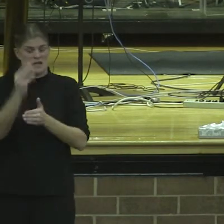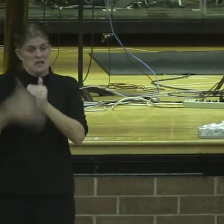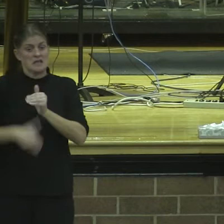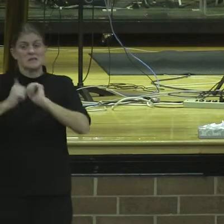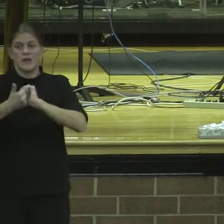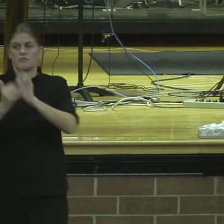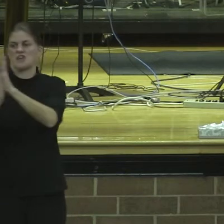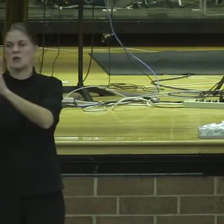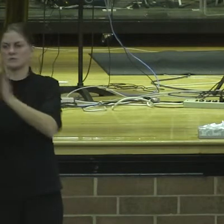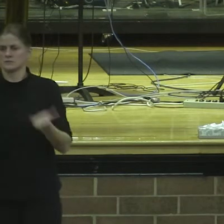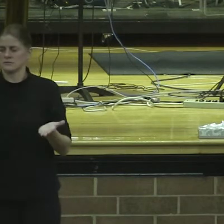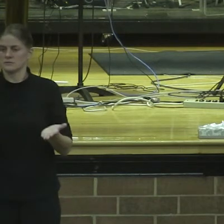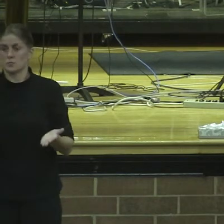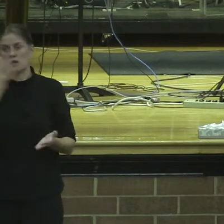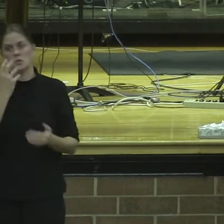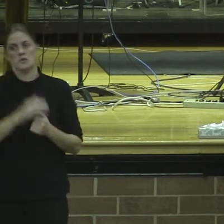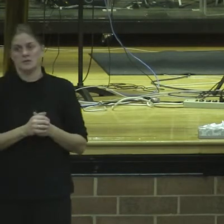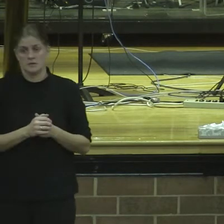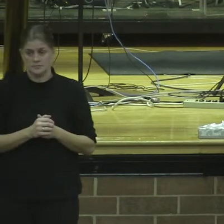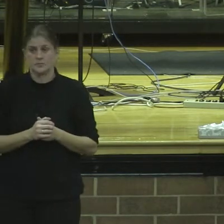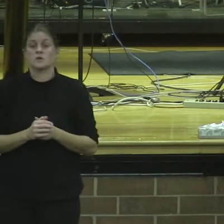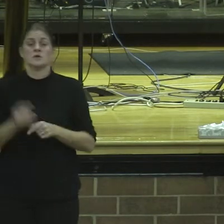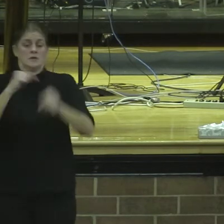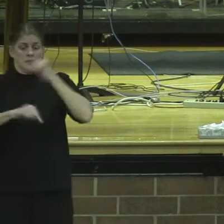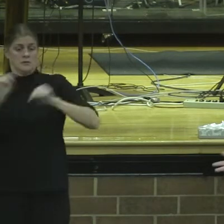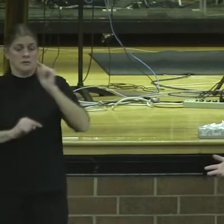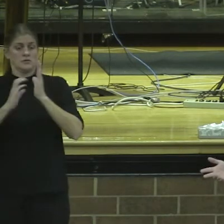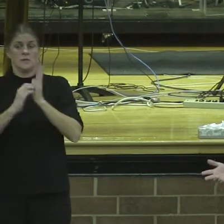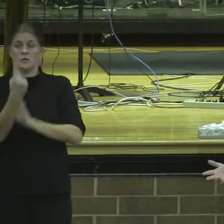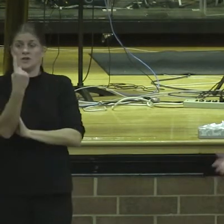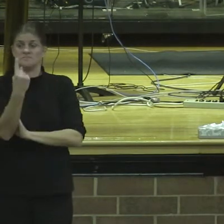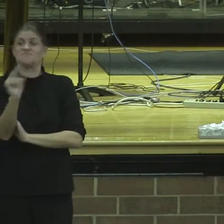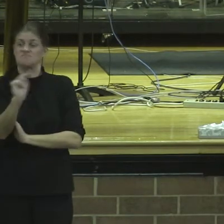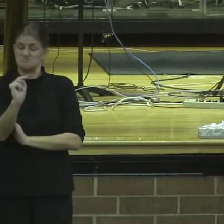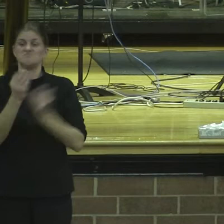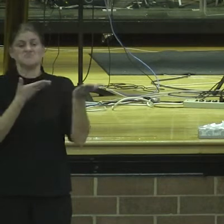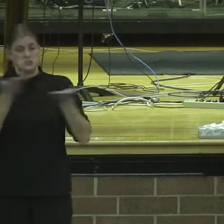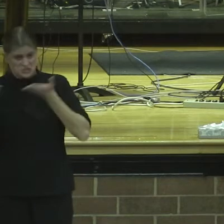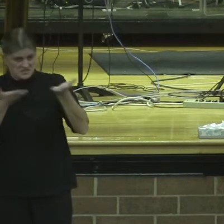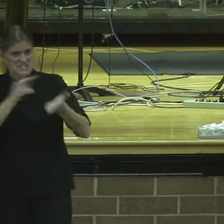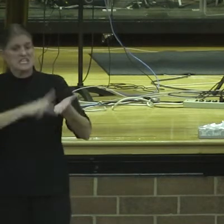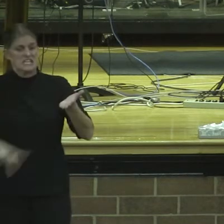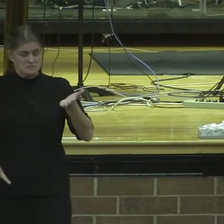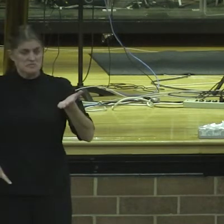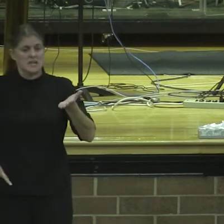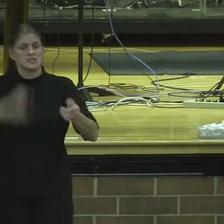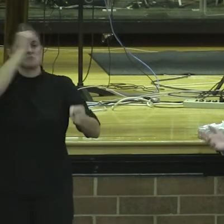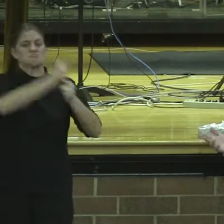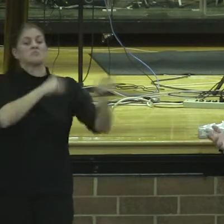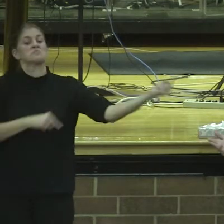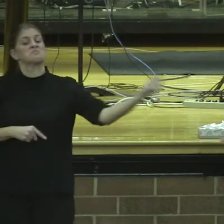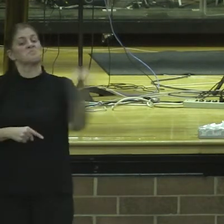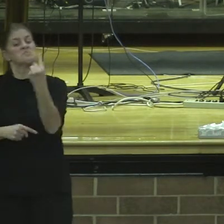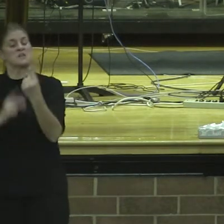So I'm going to jump back to chapter 1. Nehemiah is serving the king as cupbearer. And his brother, Hananiah, comes to visit. And